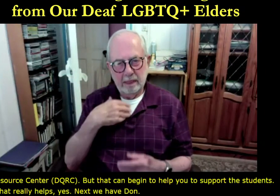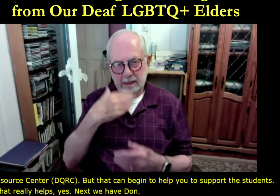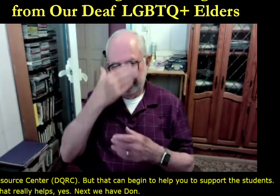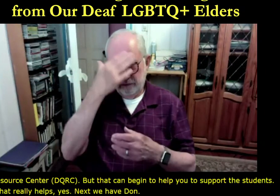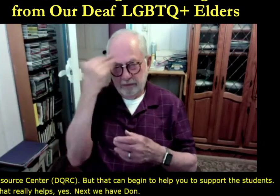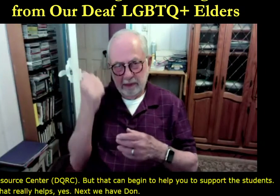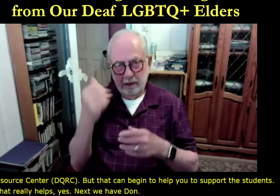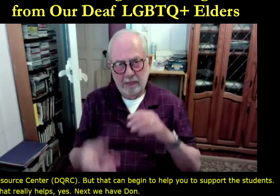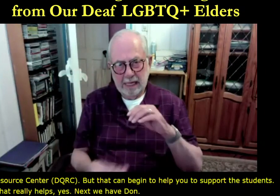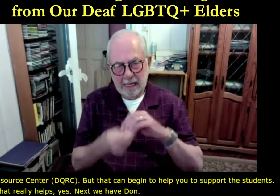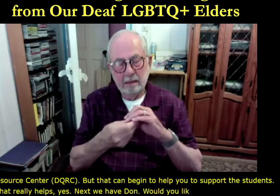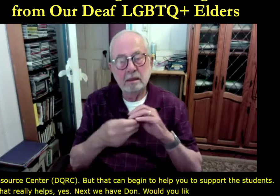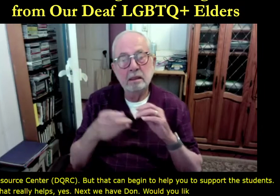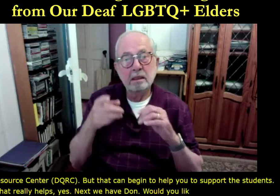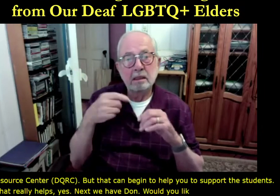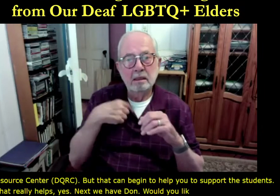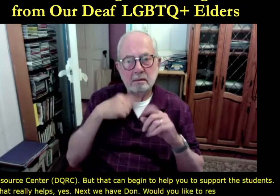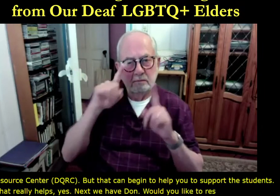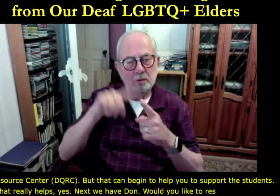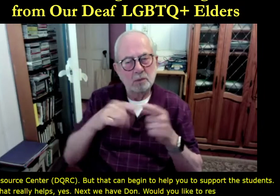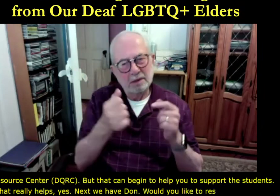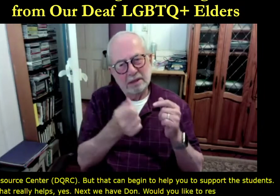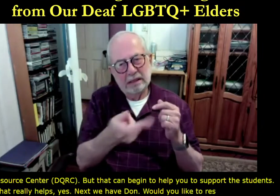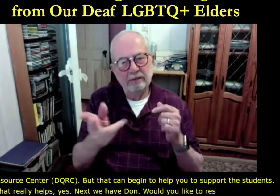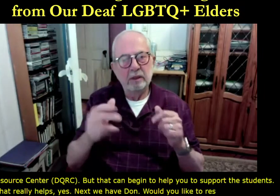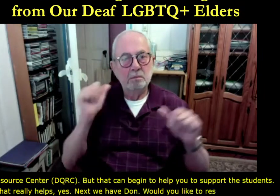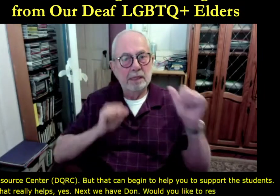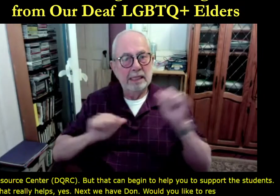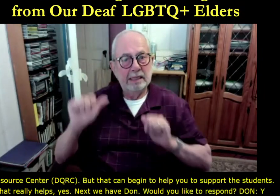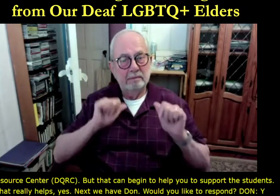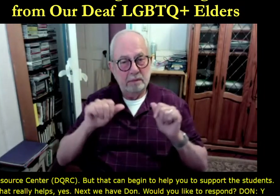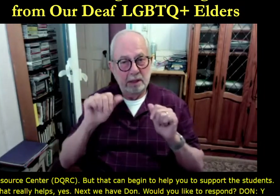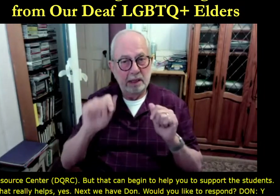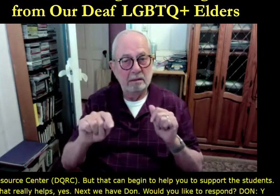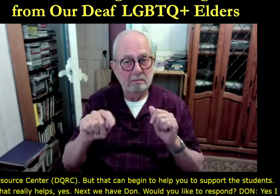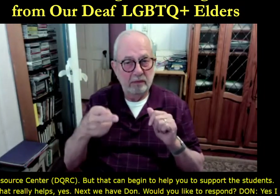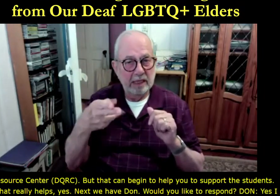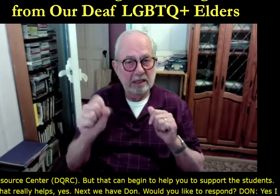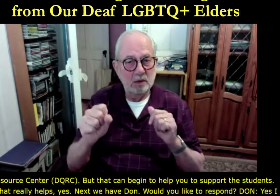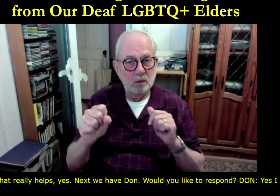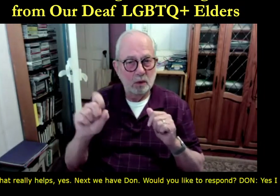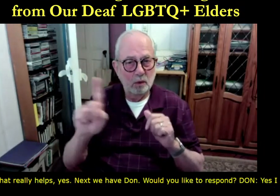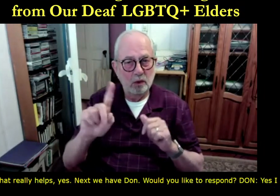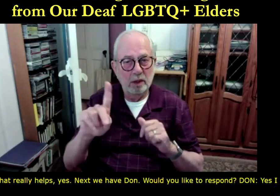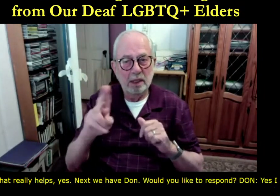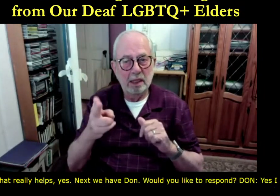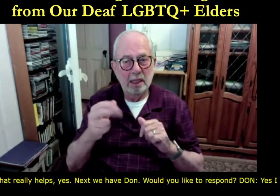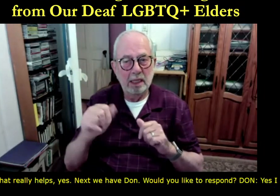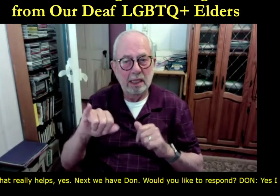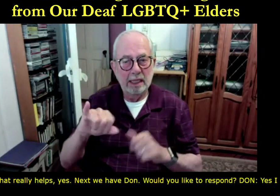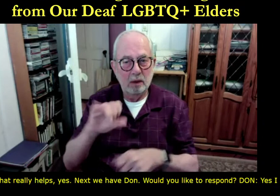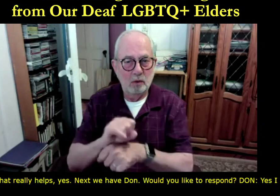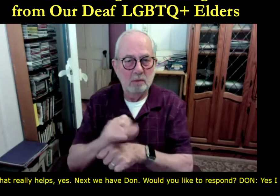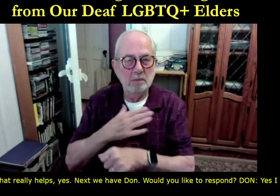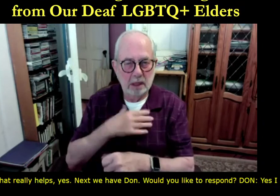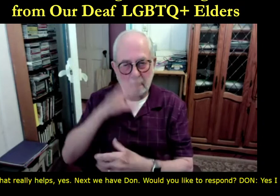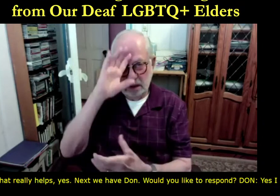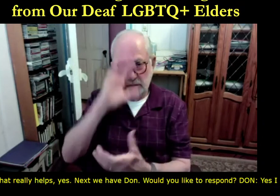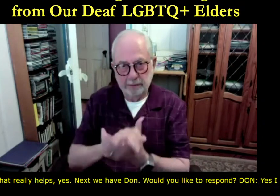so one thing i forgot to to add i went to several plays where um